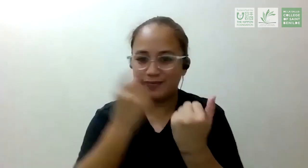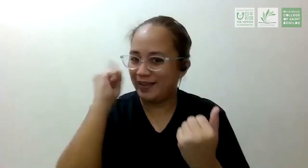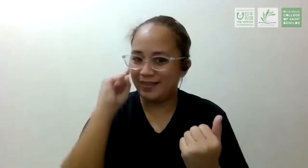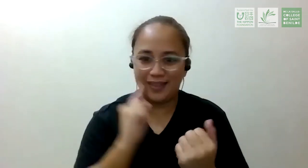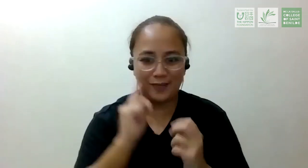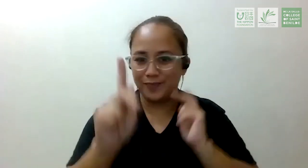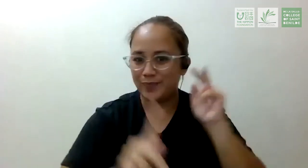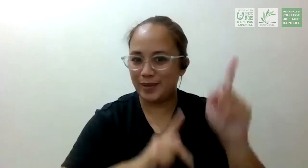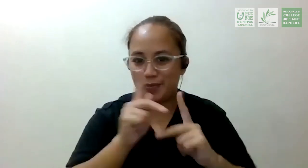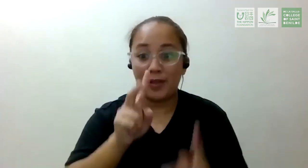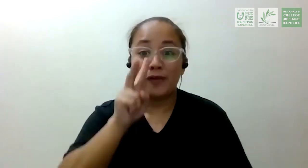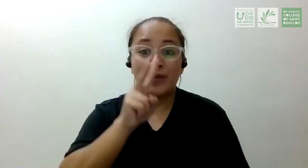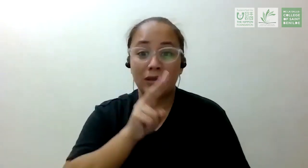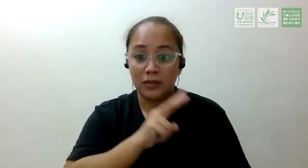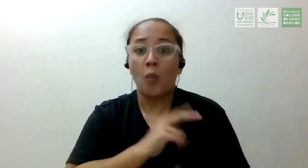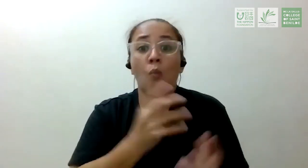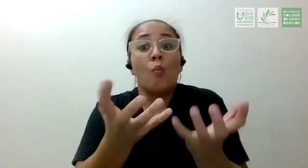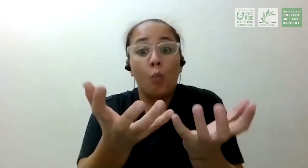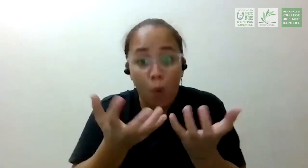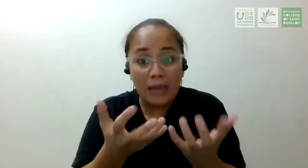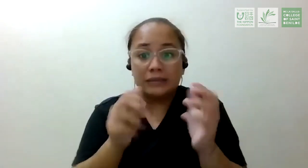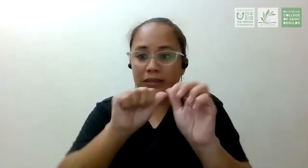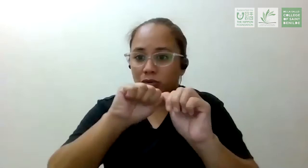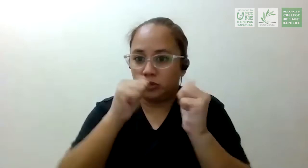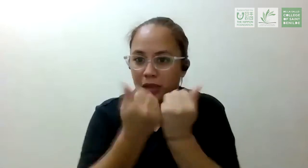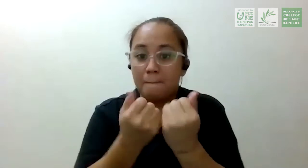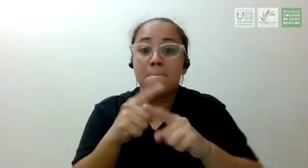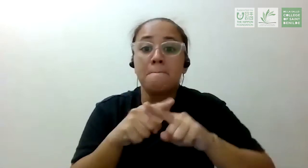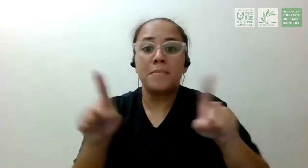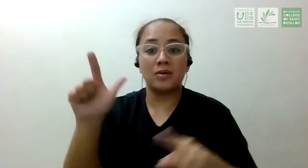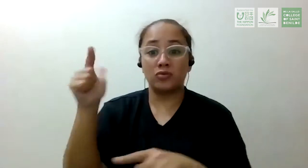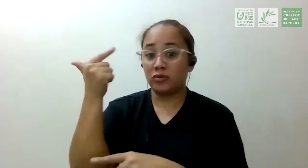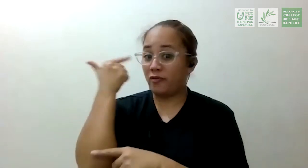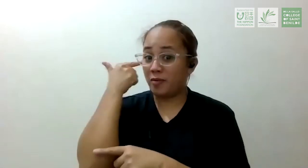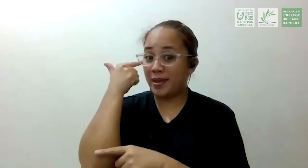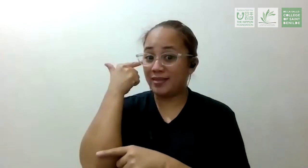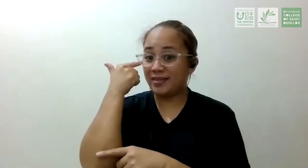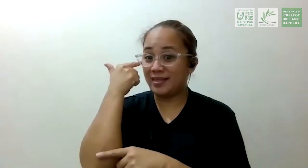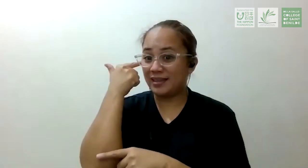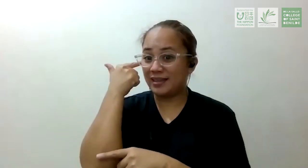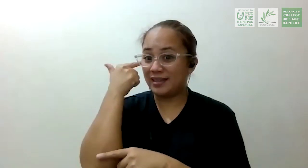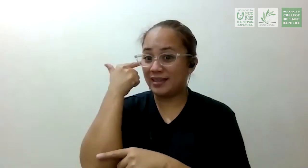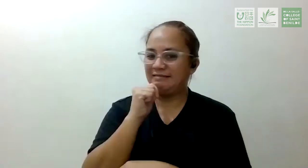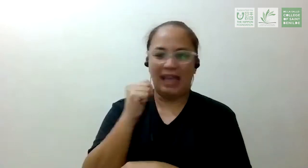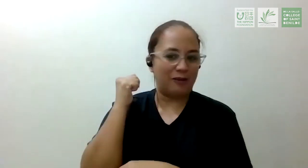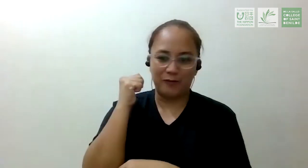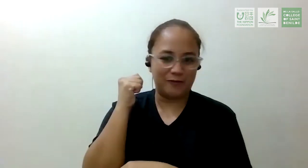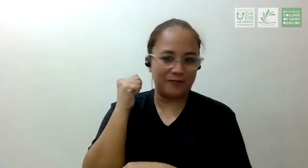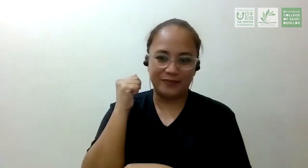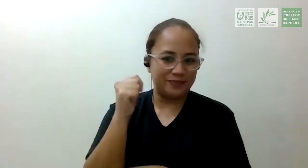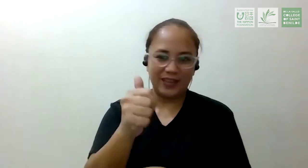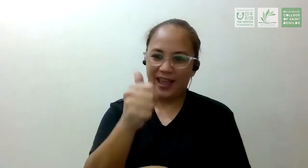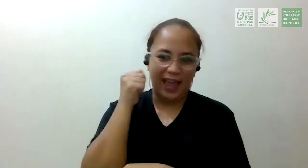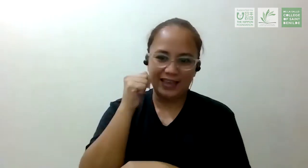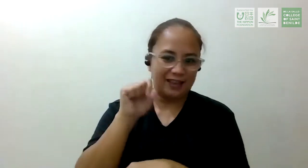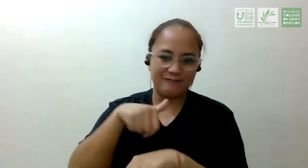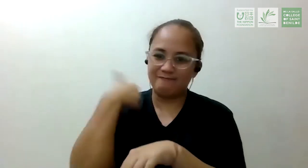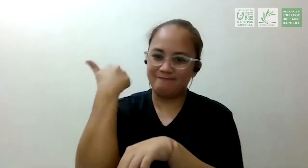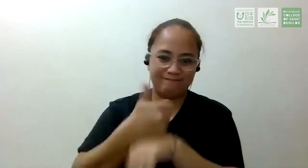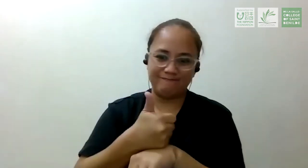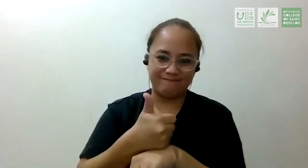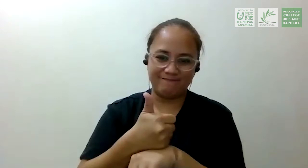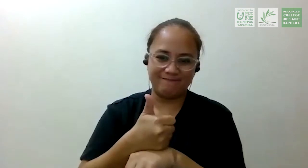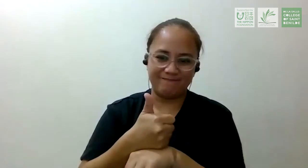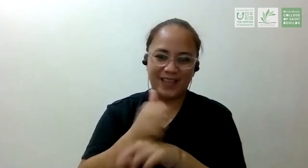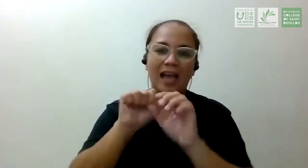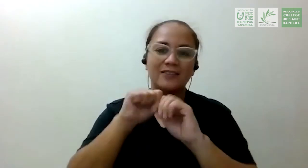in Vietnam want an association, but the government doesn't like to set up associations.